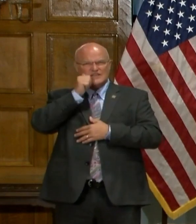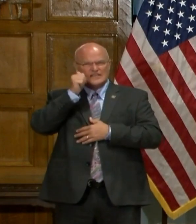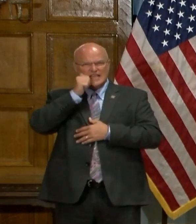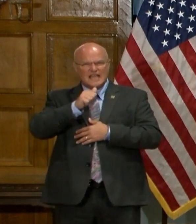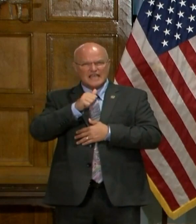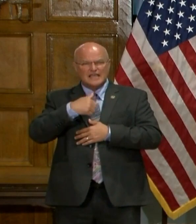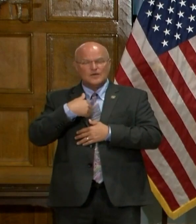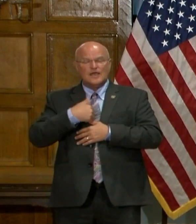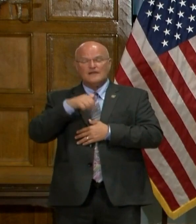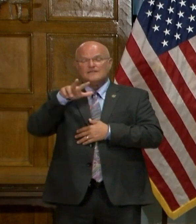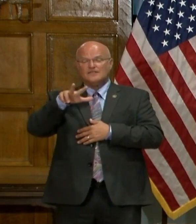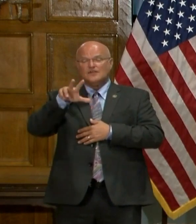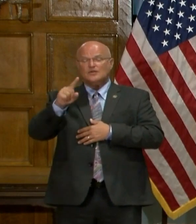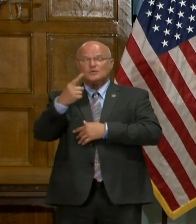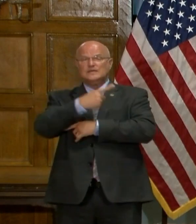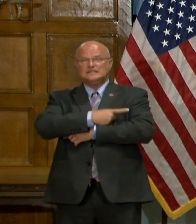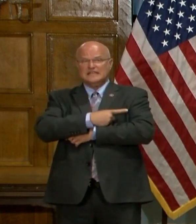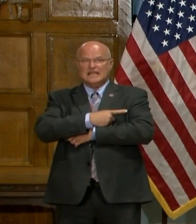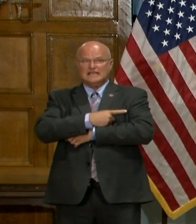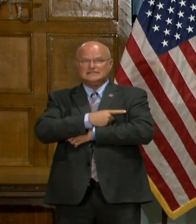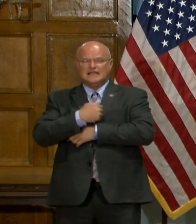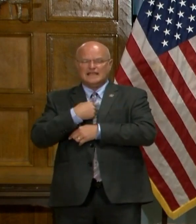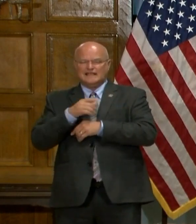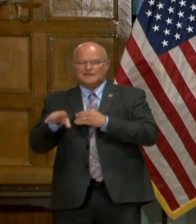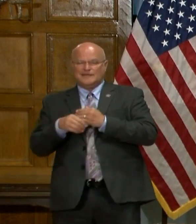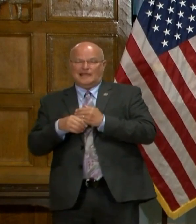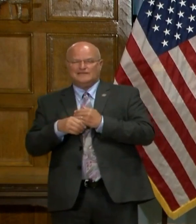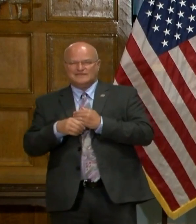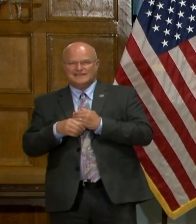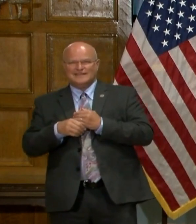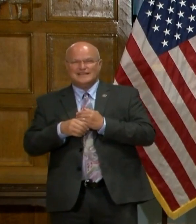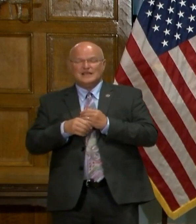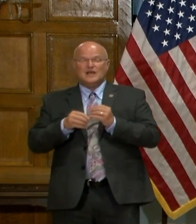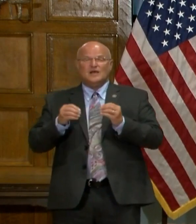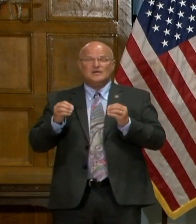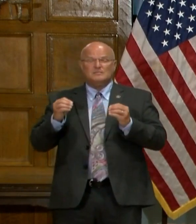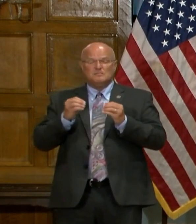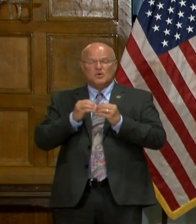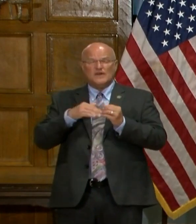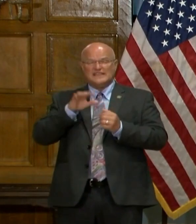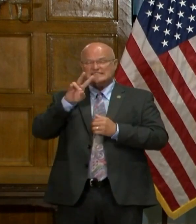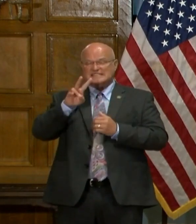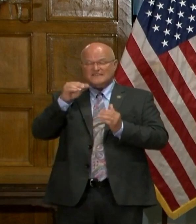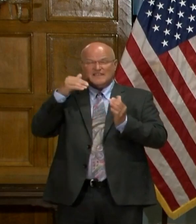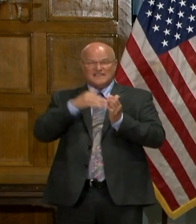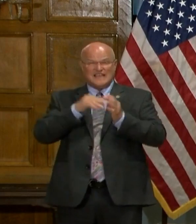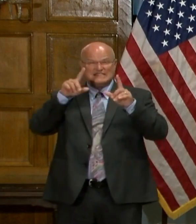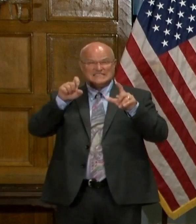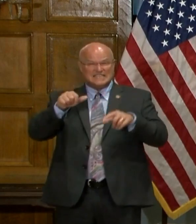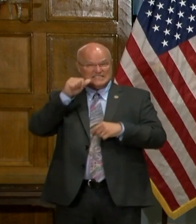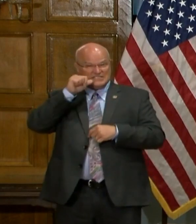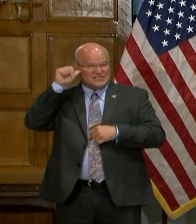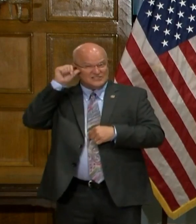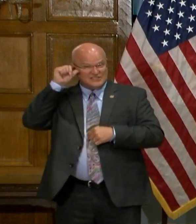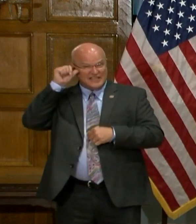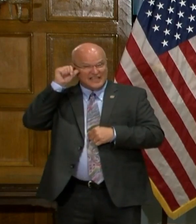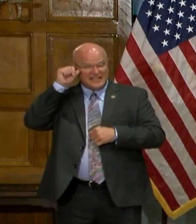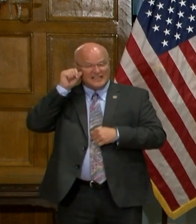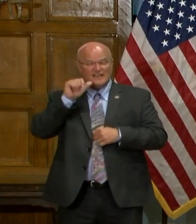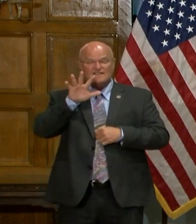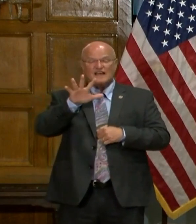have 31 days in July, I get a little buffer. We did over 7,000 tests yesterday. Of those,